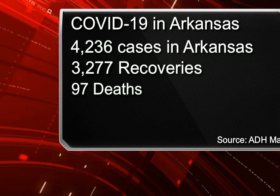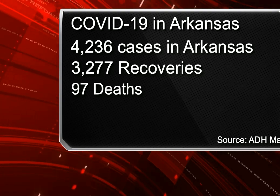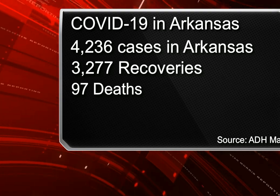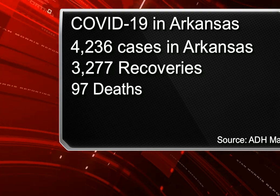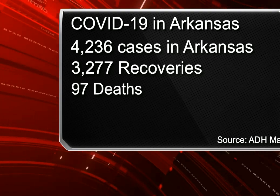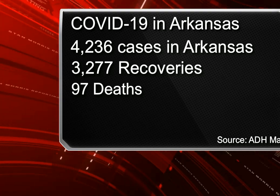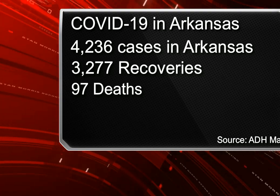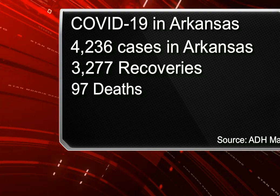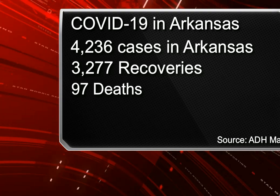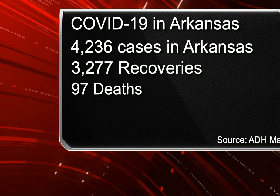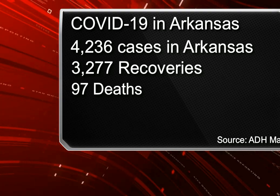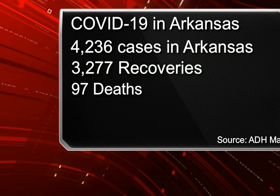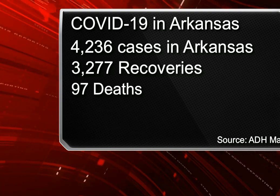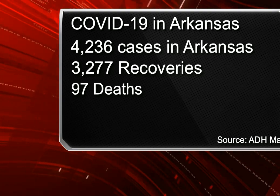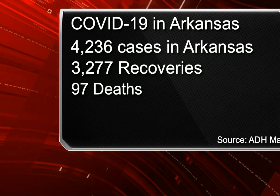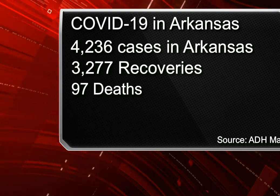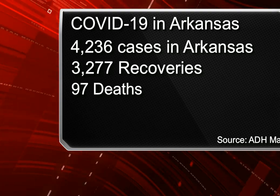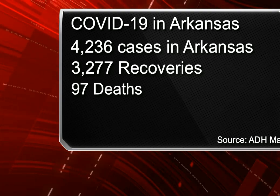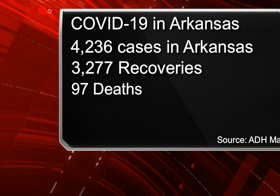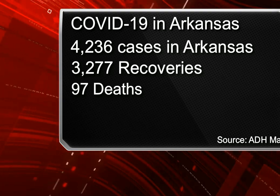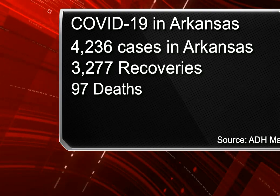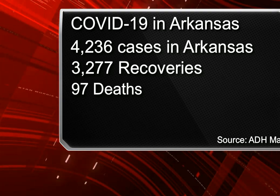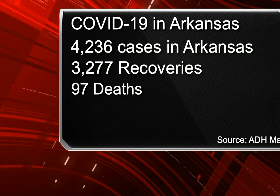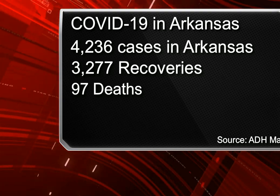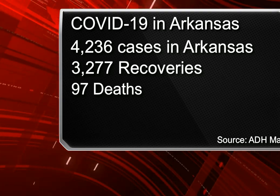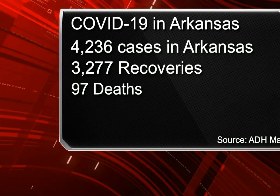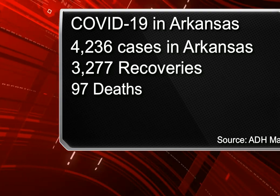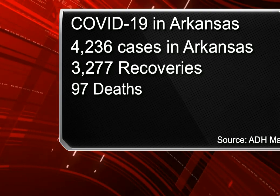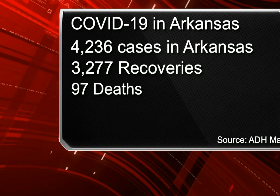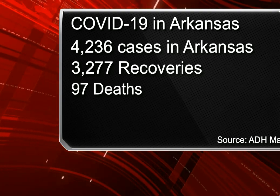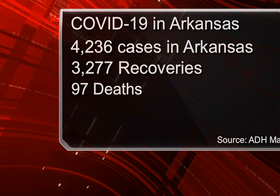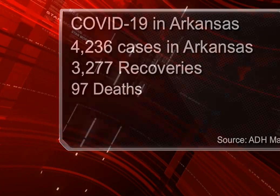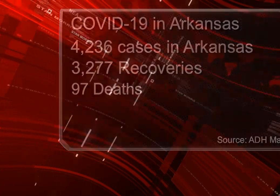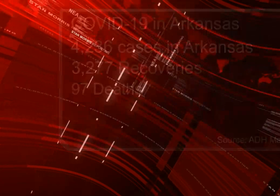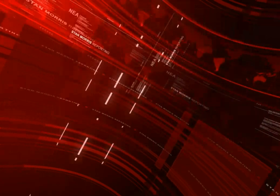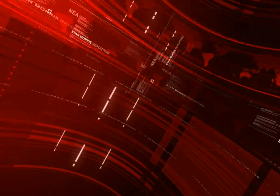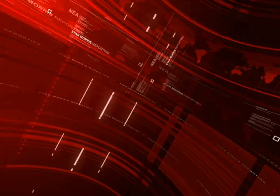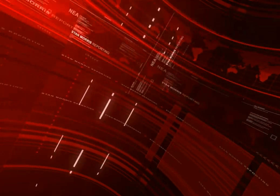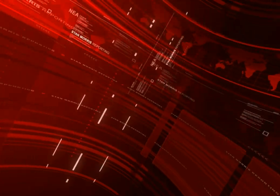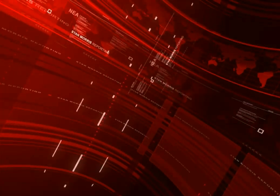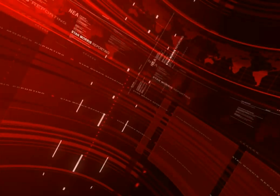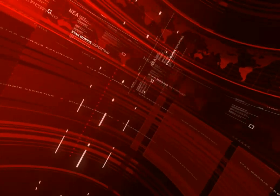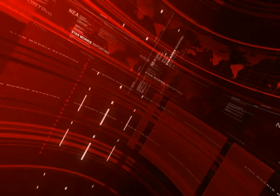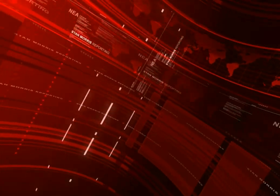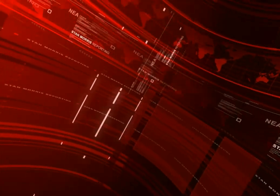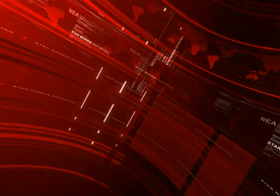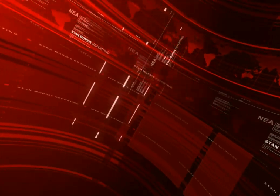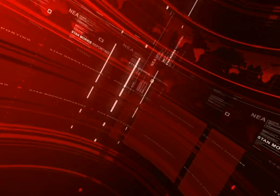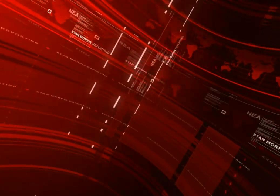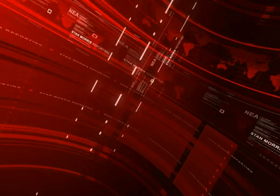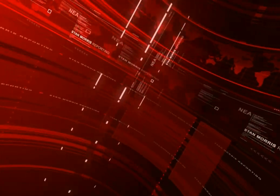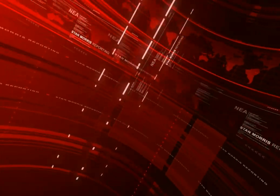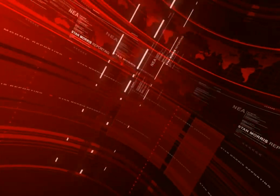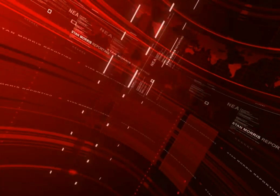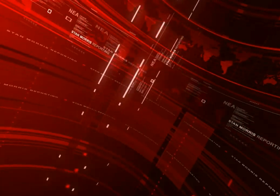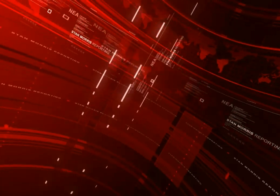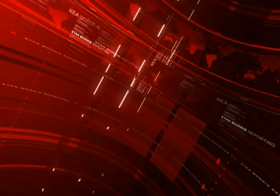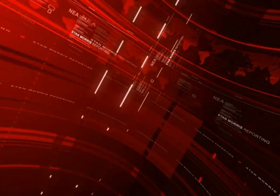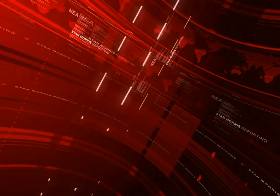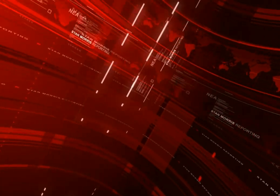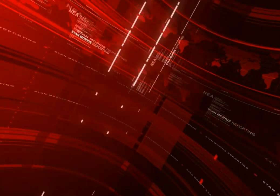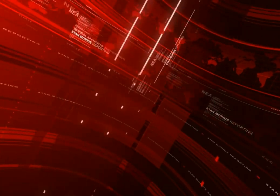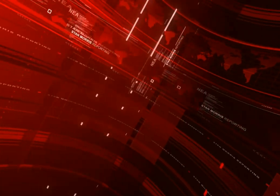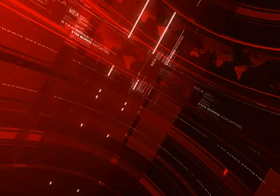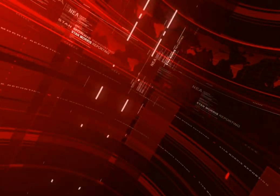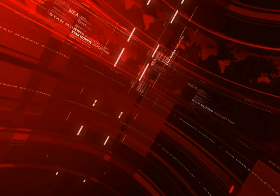COVID-19 news or something to that nature, we'll let you know, but we're probably going to get back to covering more regular news here. In the meantime, Thanks, everybody, for